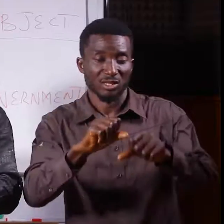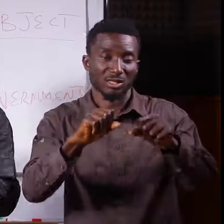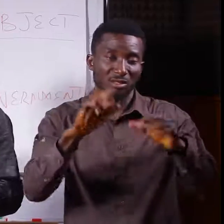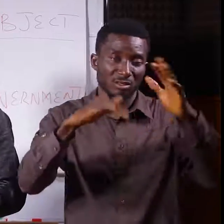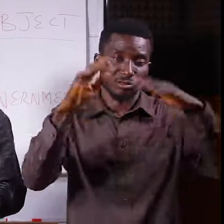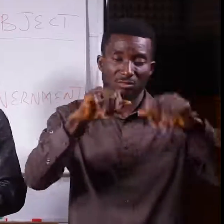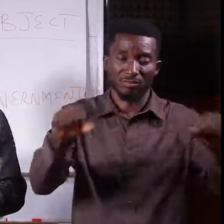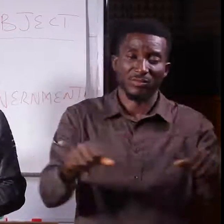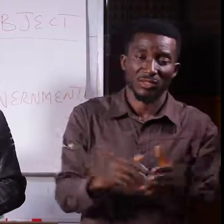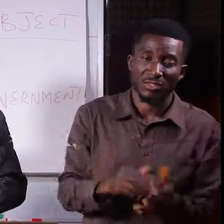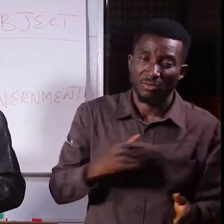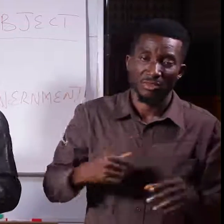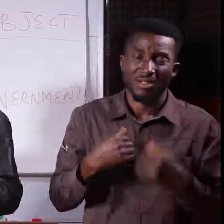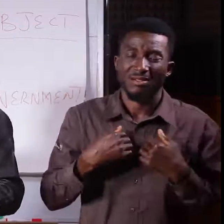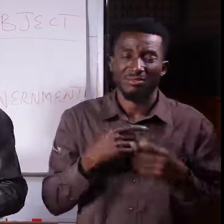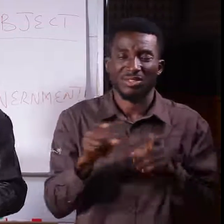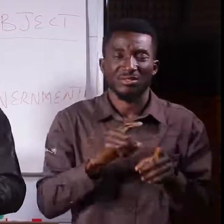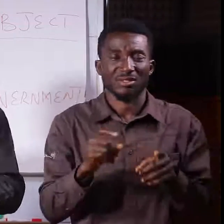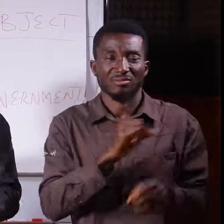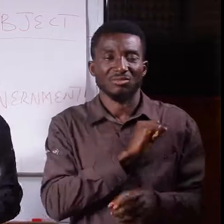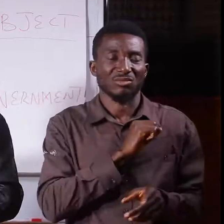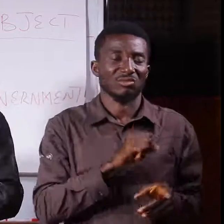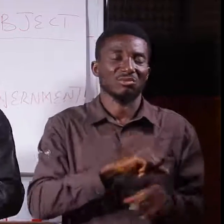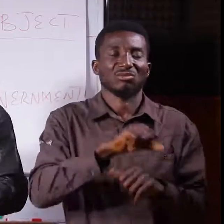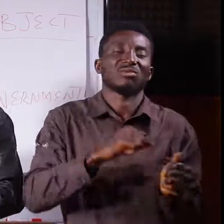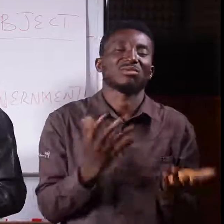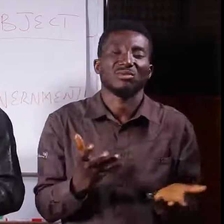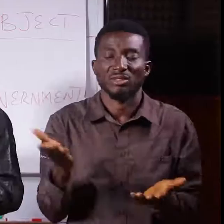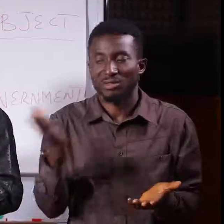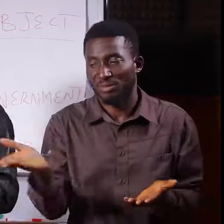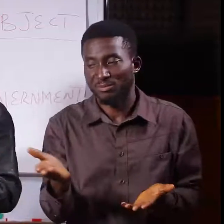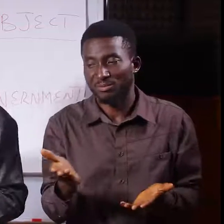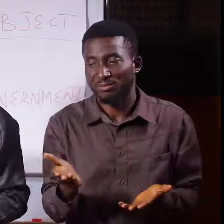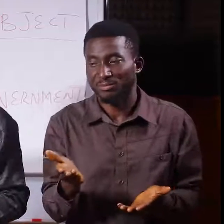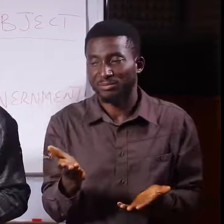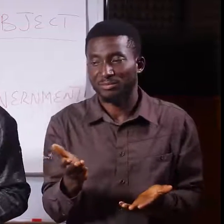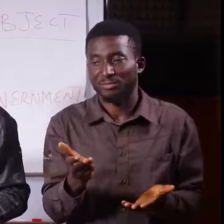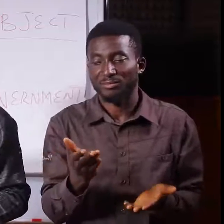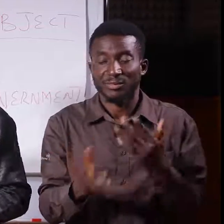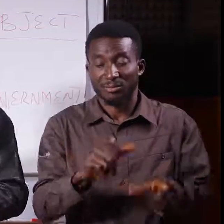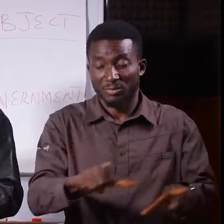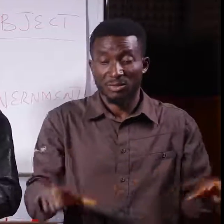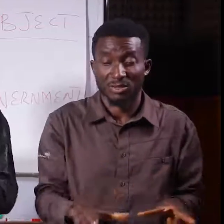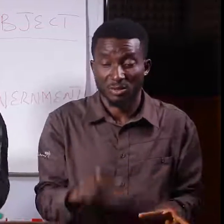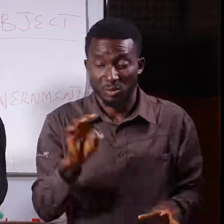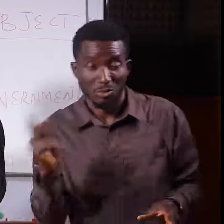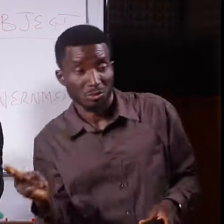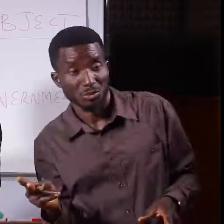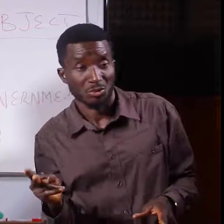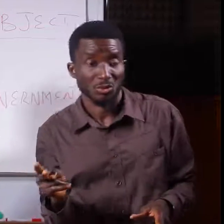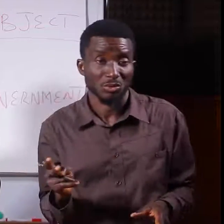have different security agencies at different levels at any time. They are there, either locally or,